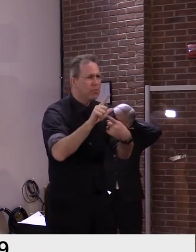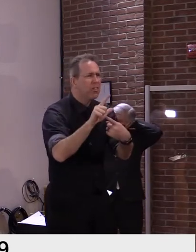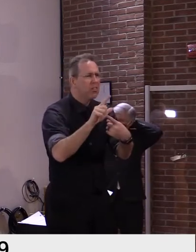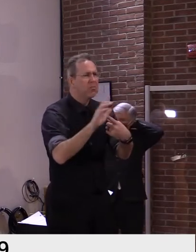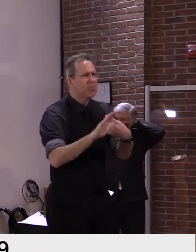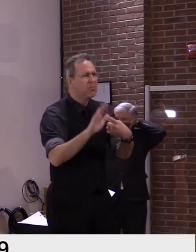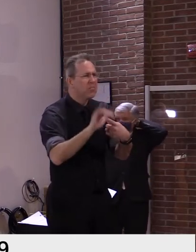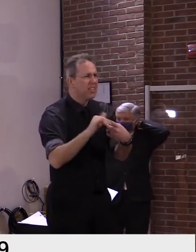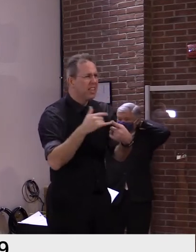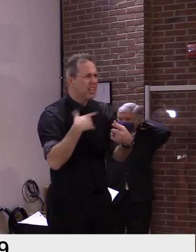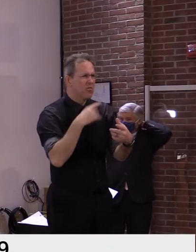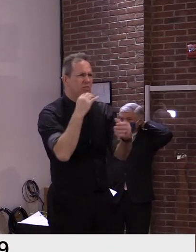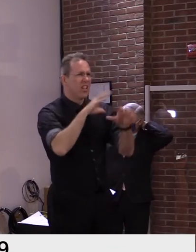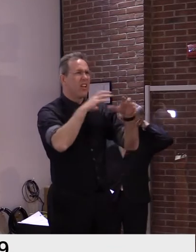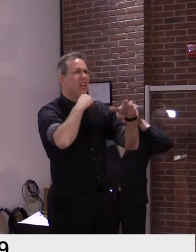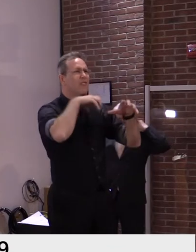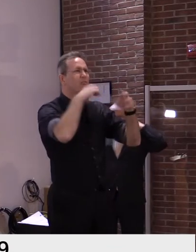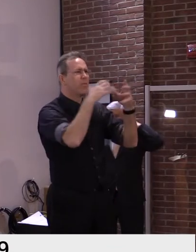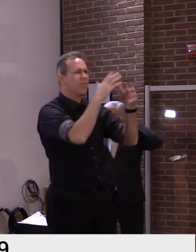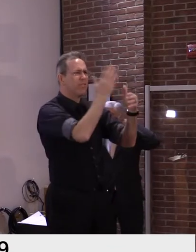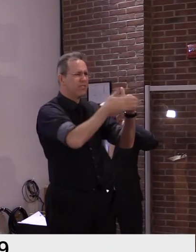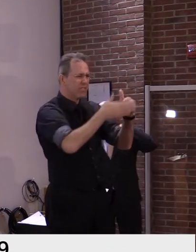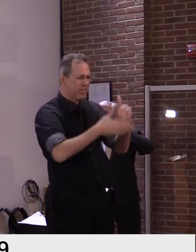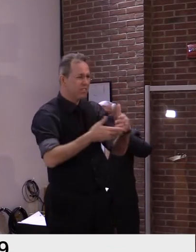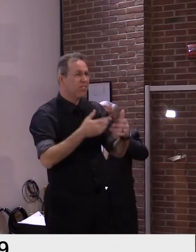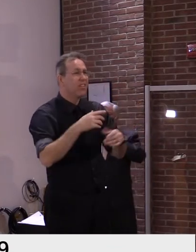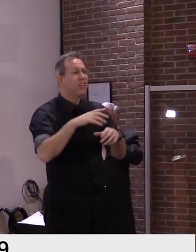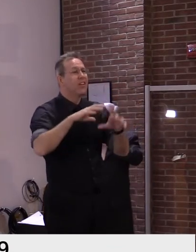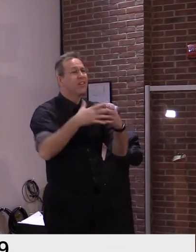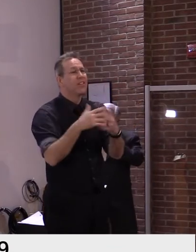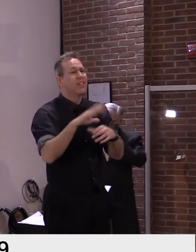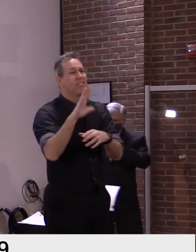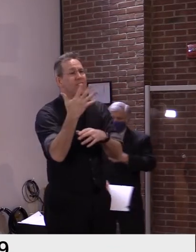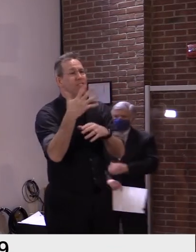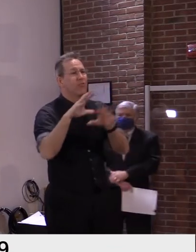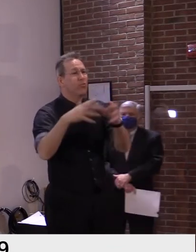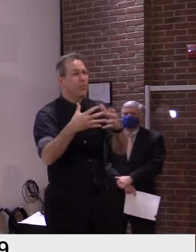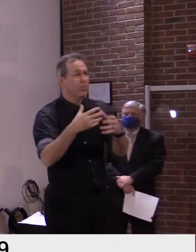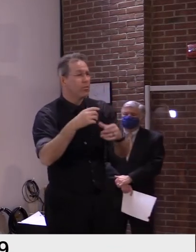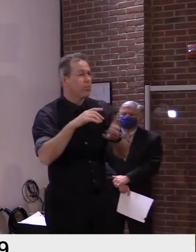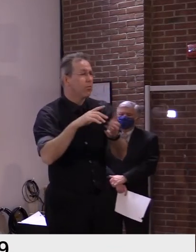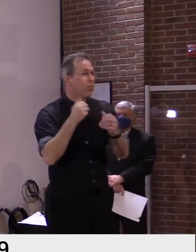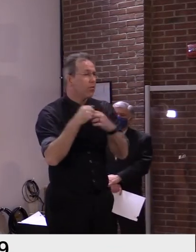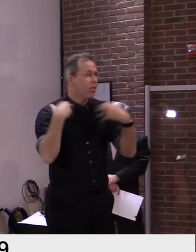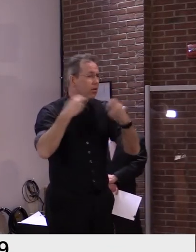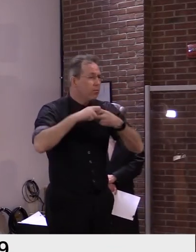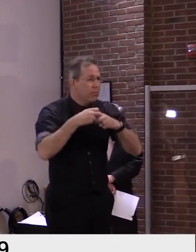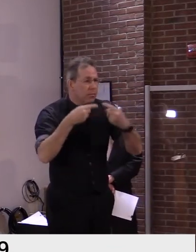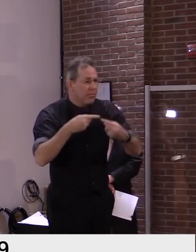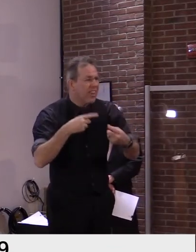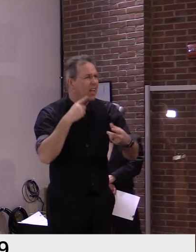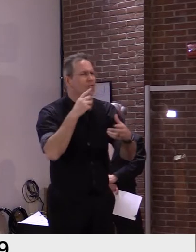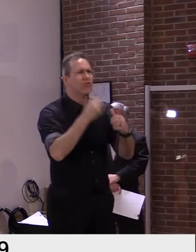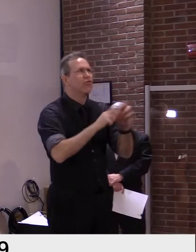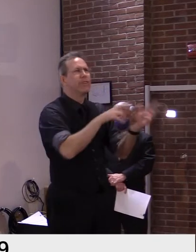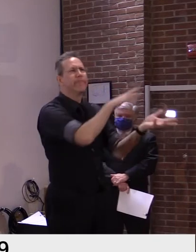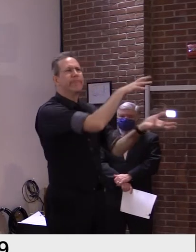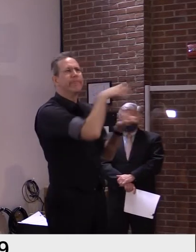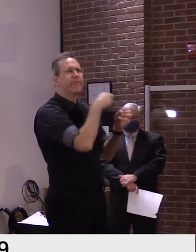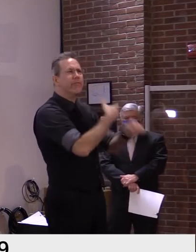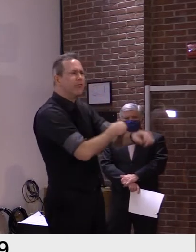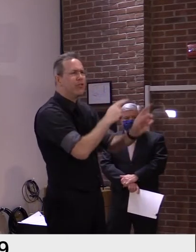we're going to anticipate more Johnson & Johnson coming in, and we hope when the governor returns, he'll have some good news on that